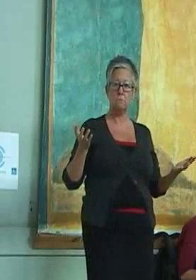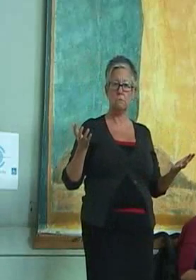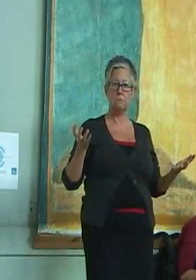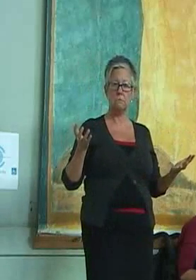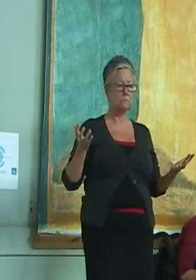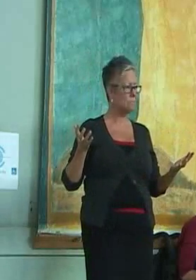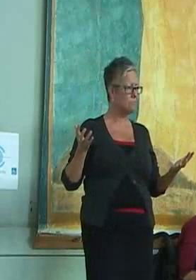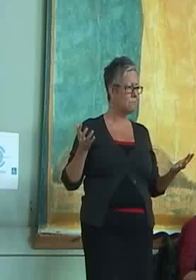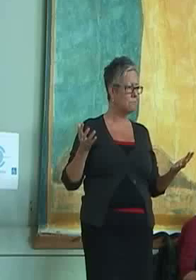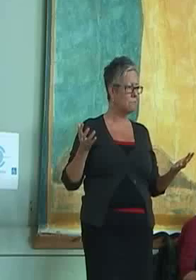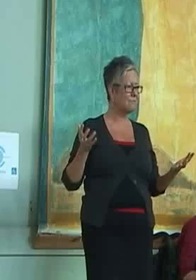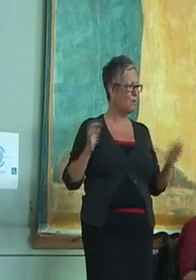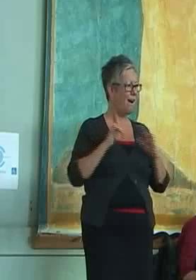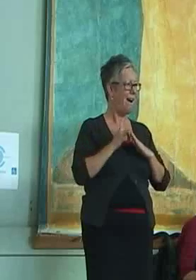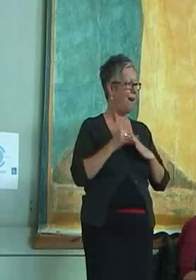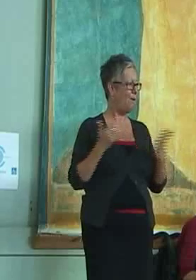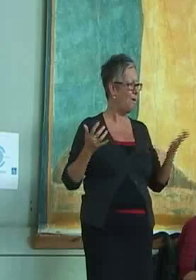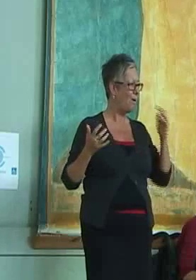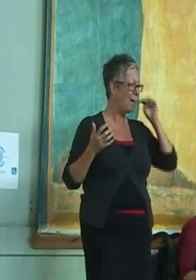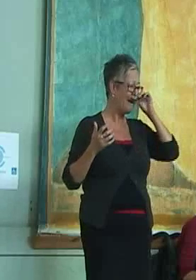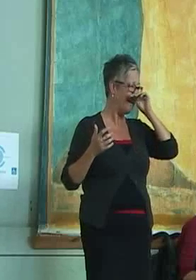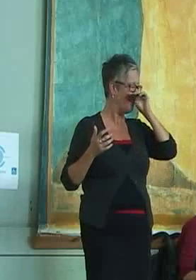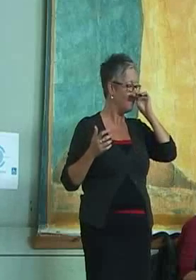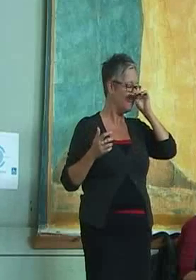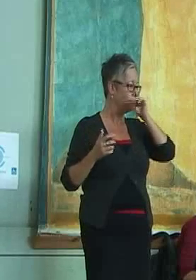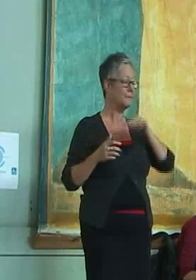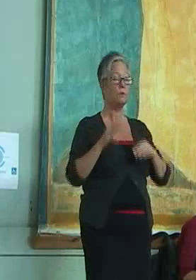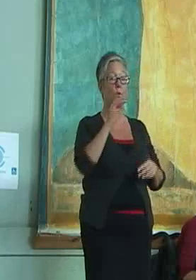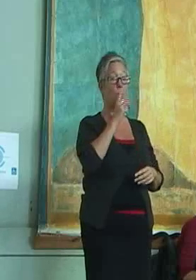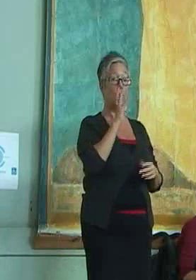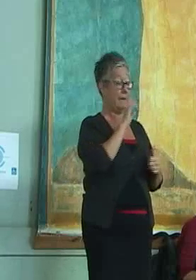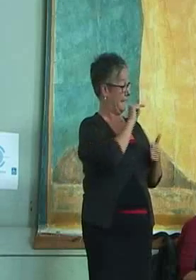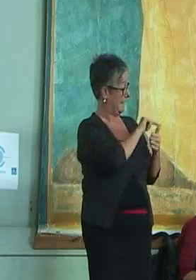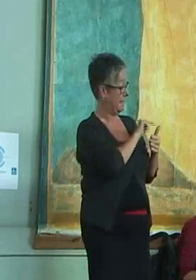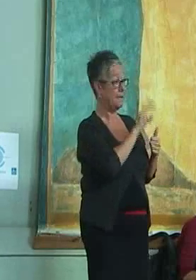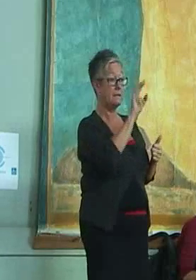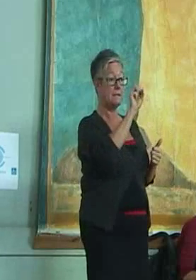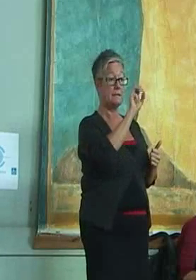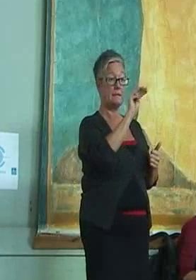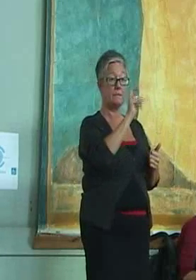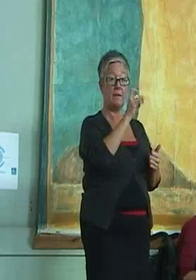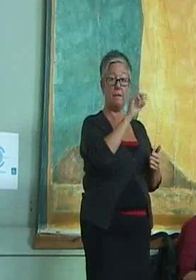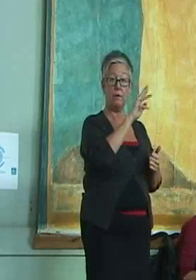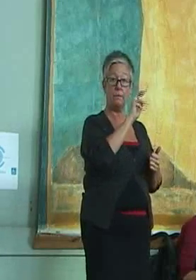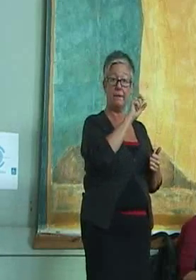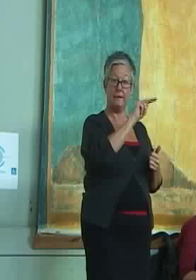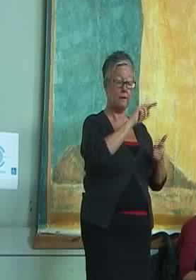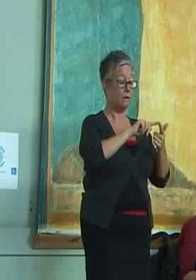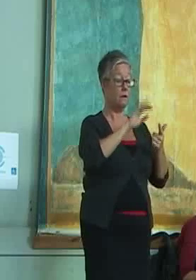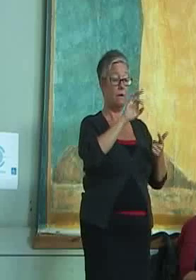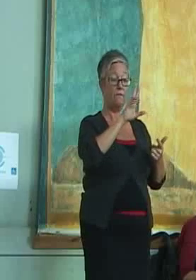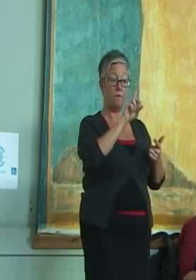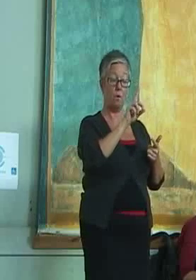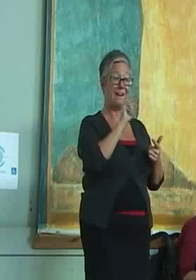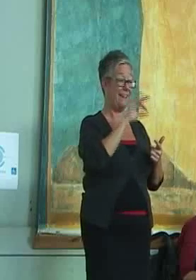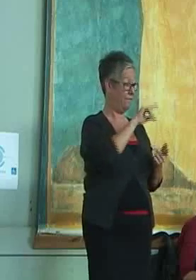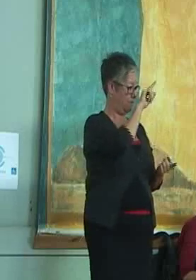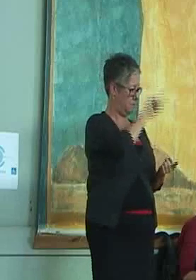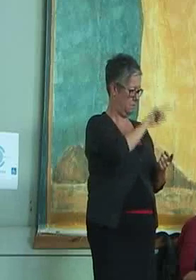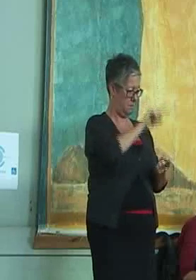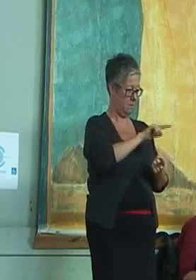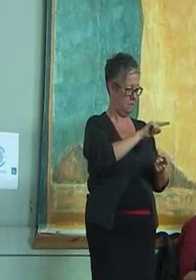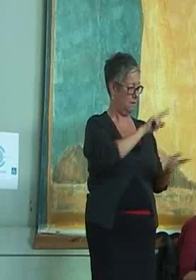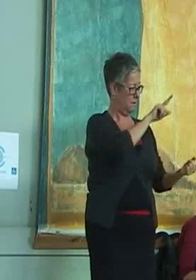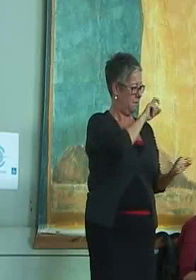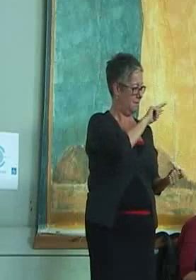question is, will Mr. Ford be able to deliver on those? I believe the